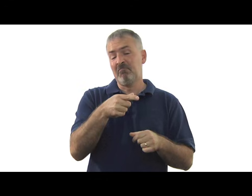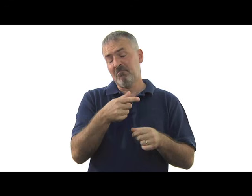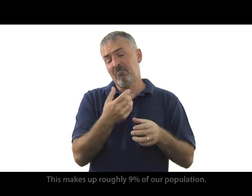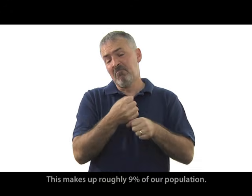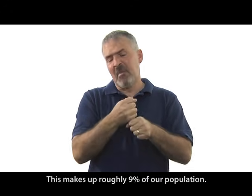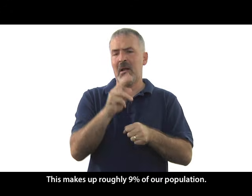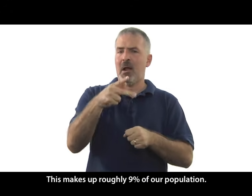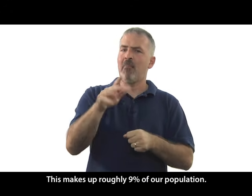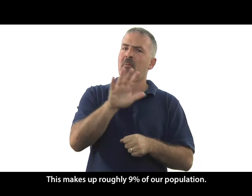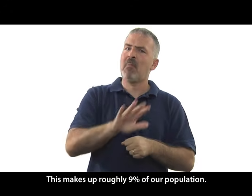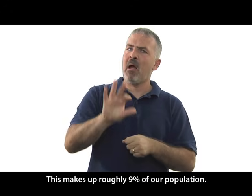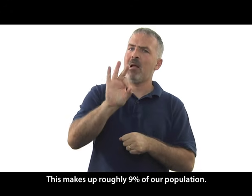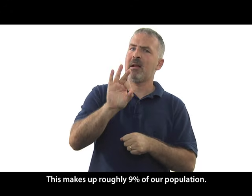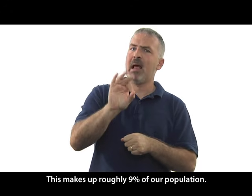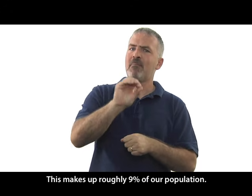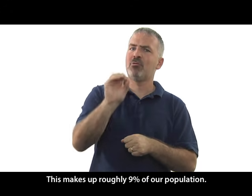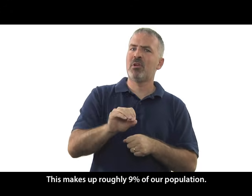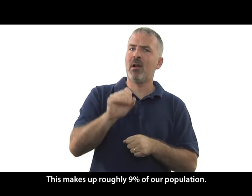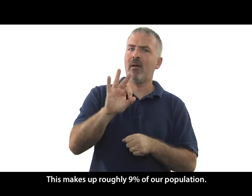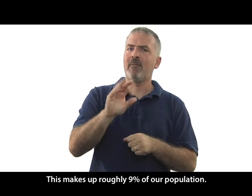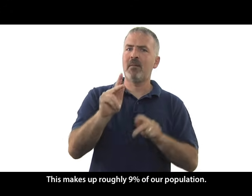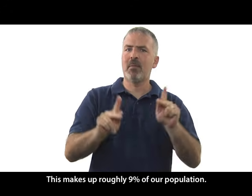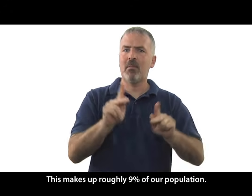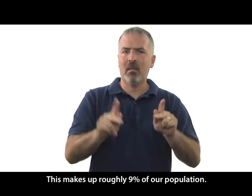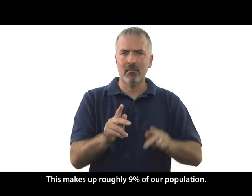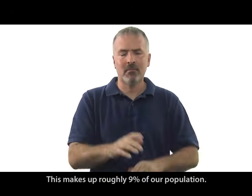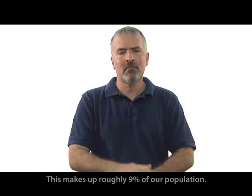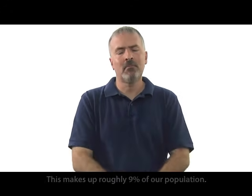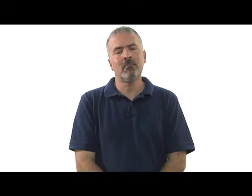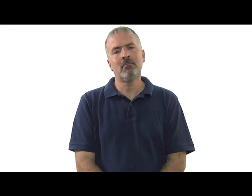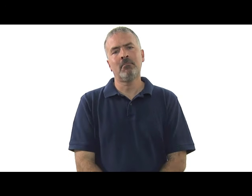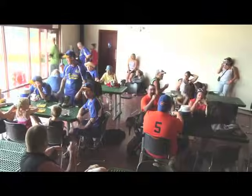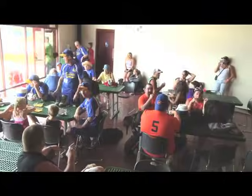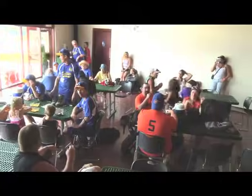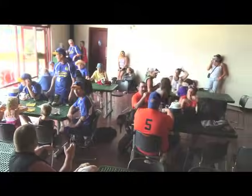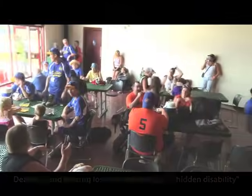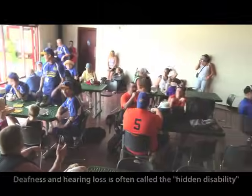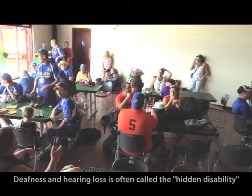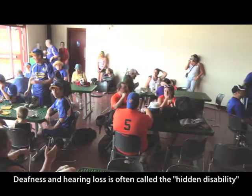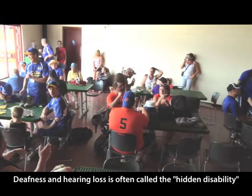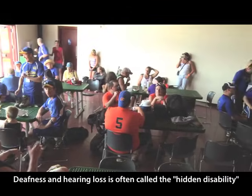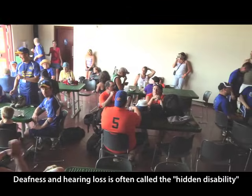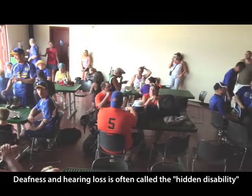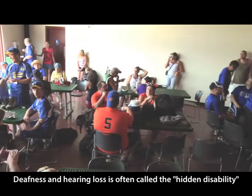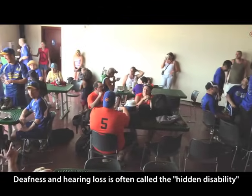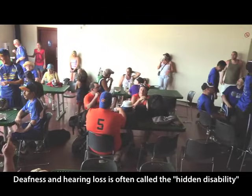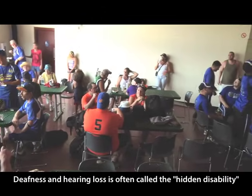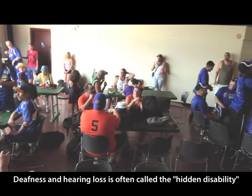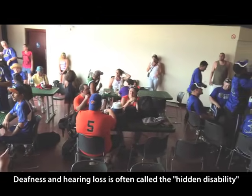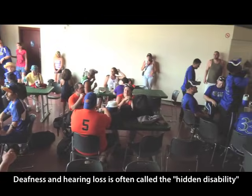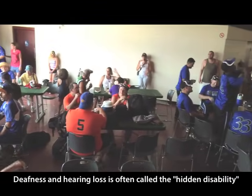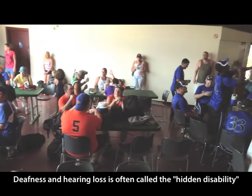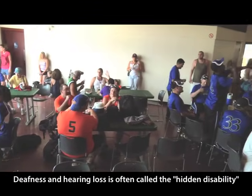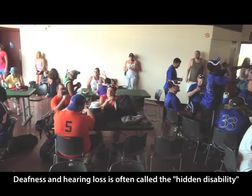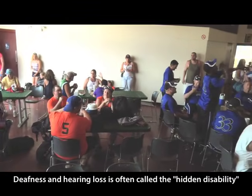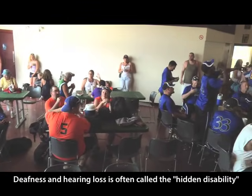This makes up roughly 9% of our population. Deafness and hearing loss is often called the